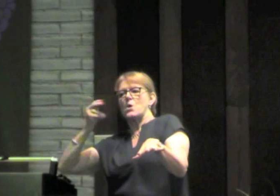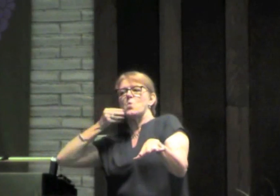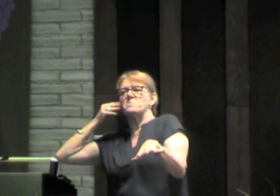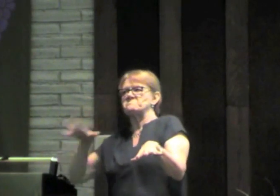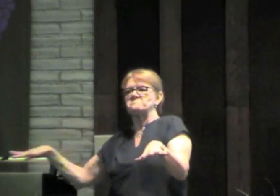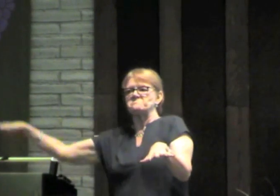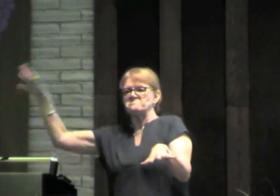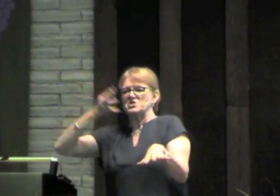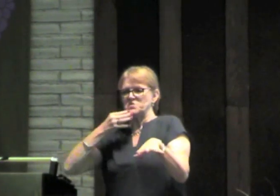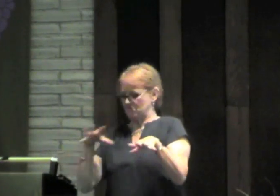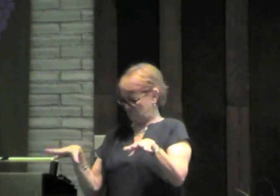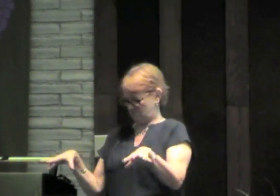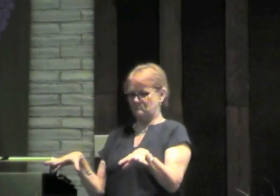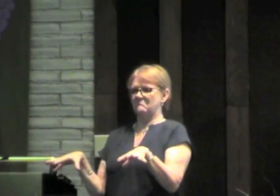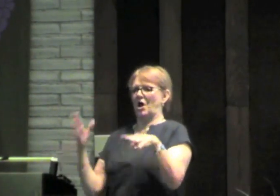outside into an Israeli settlement.